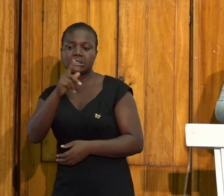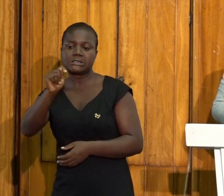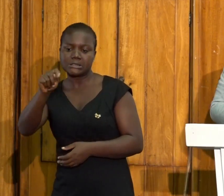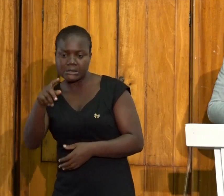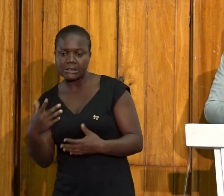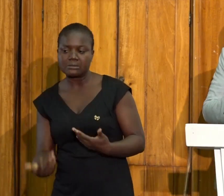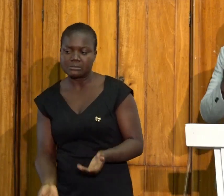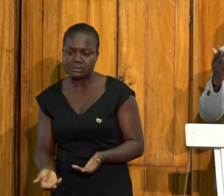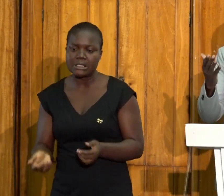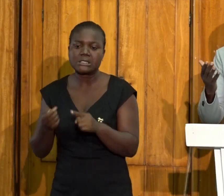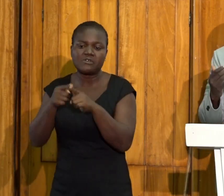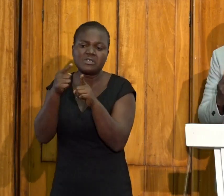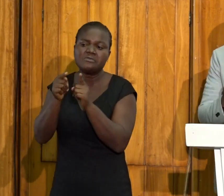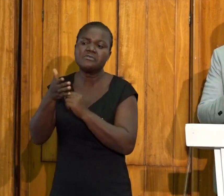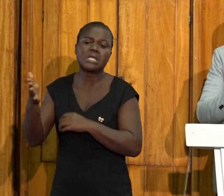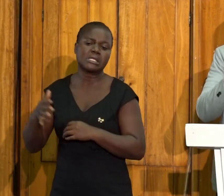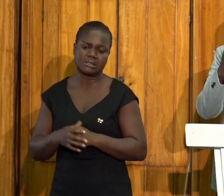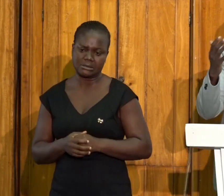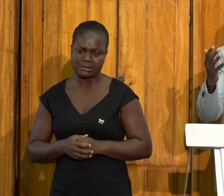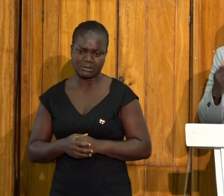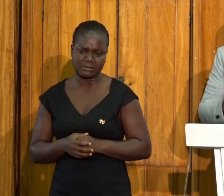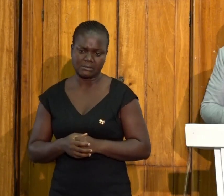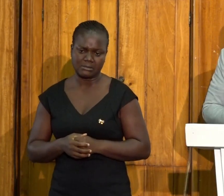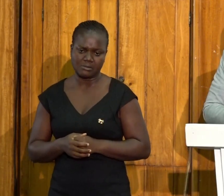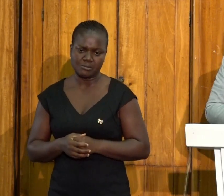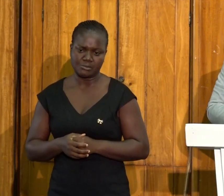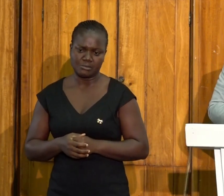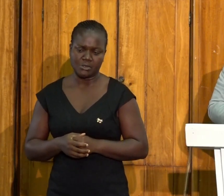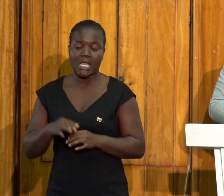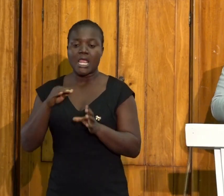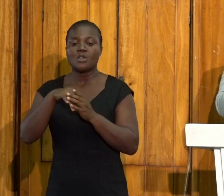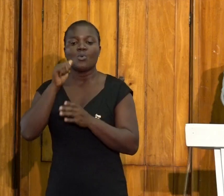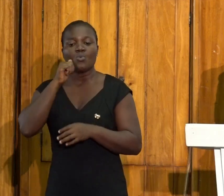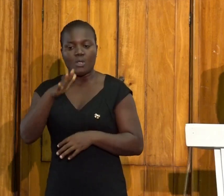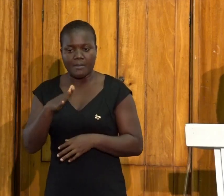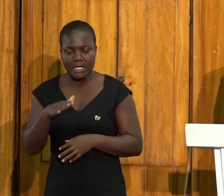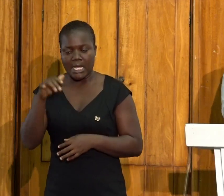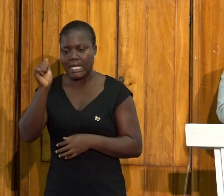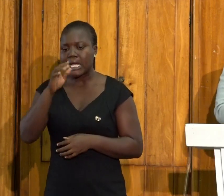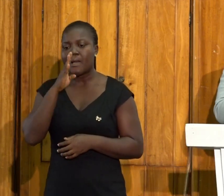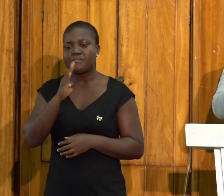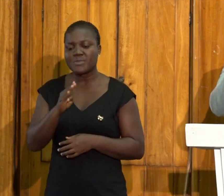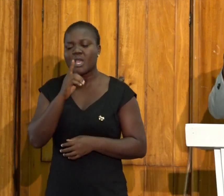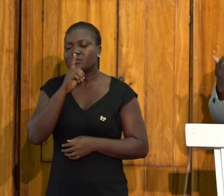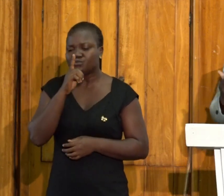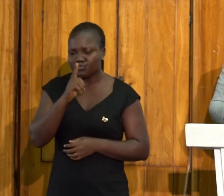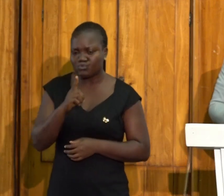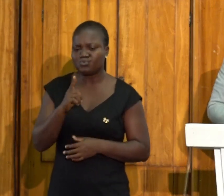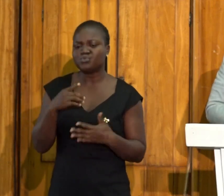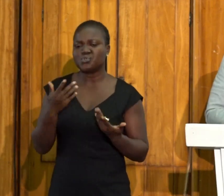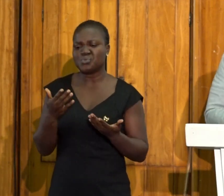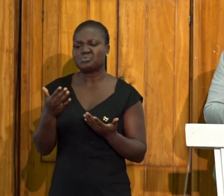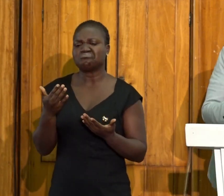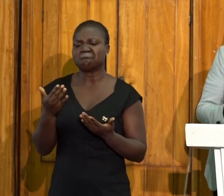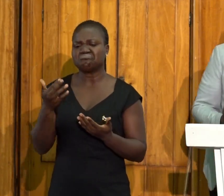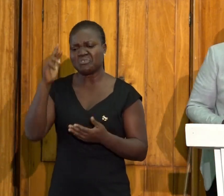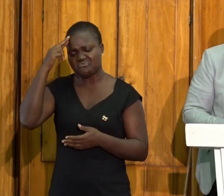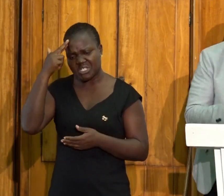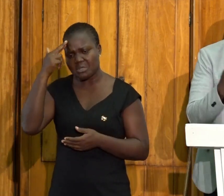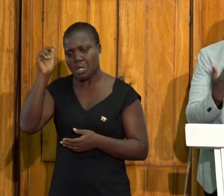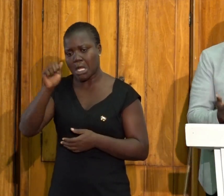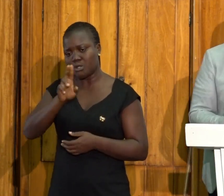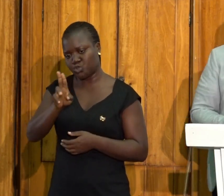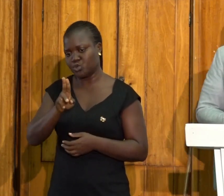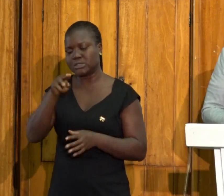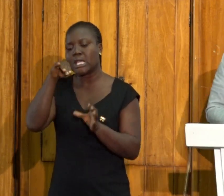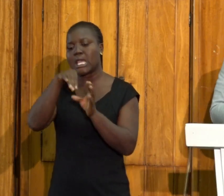at efficacy of carboplography in women, can be a potential source of data that we can use.